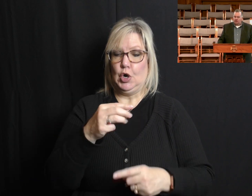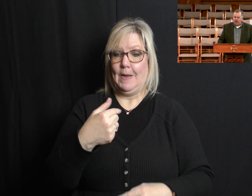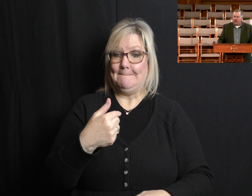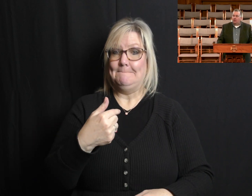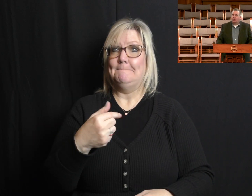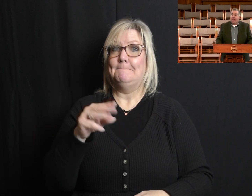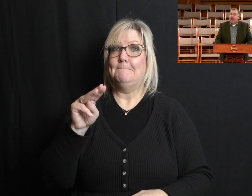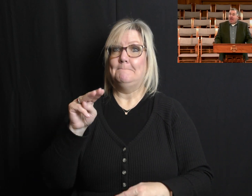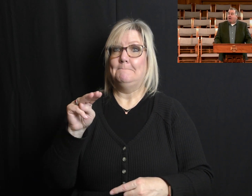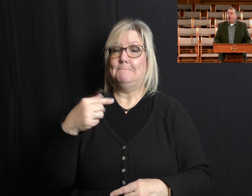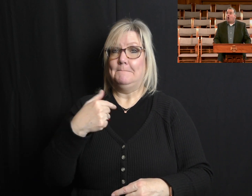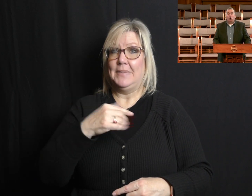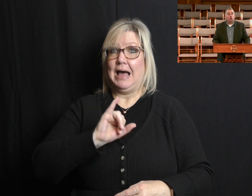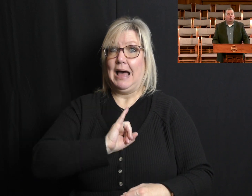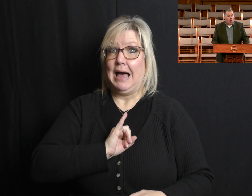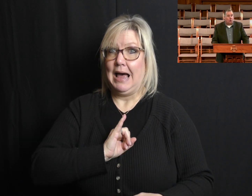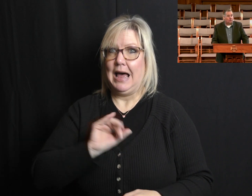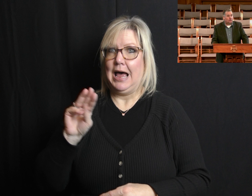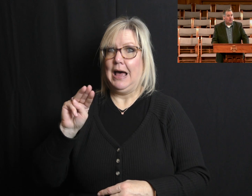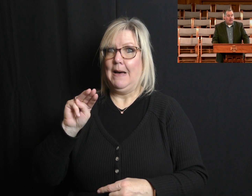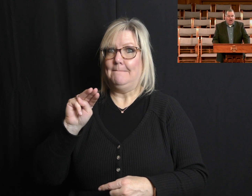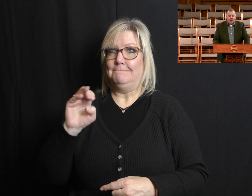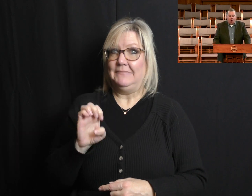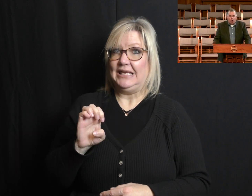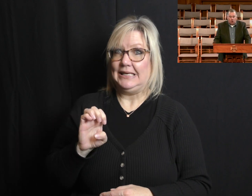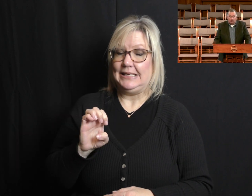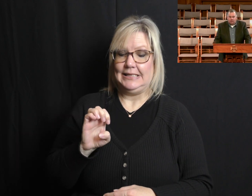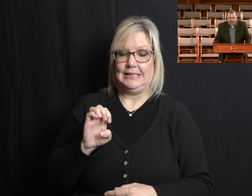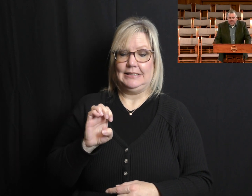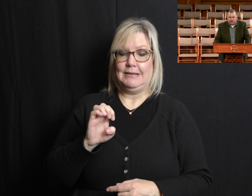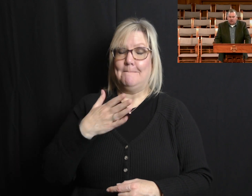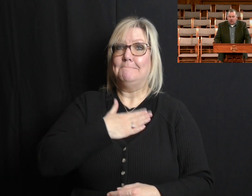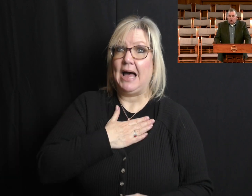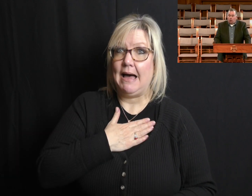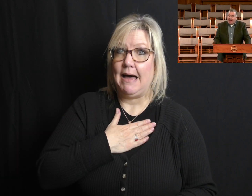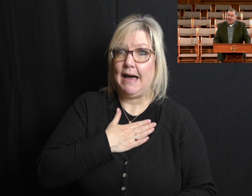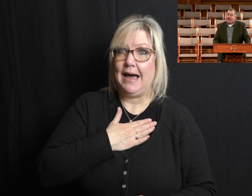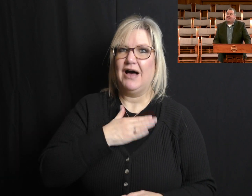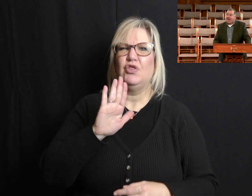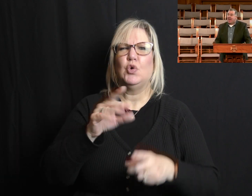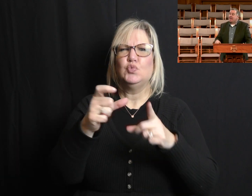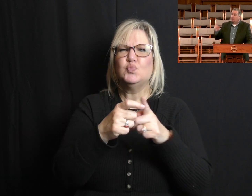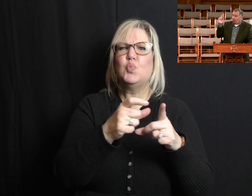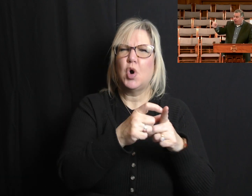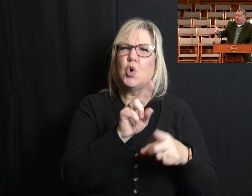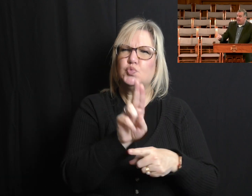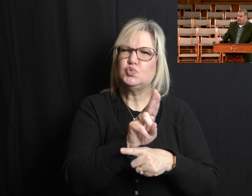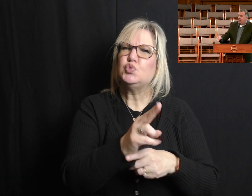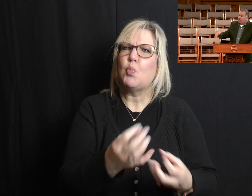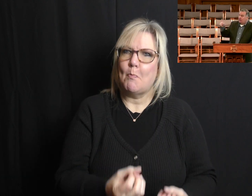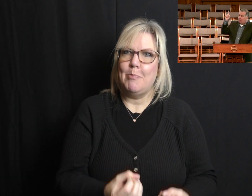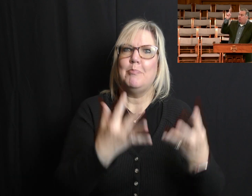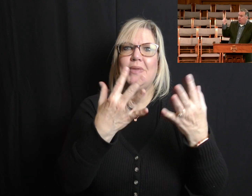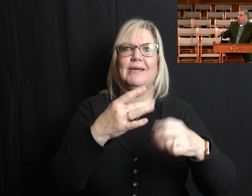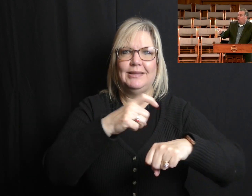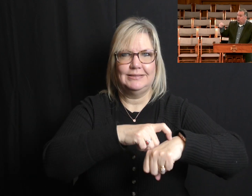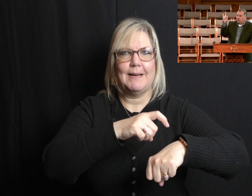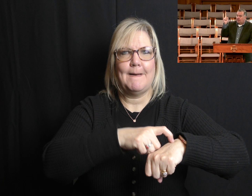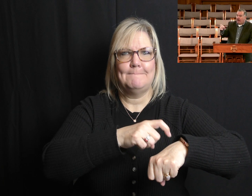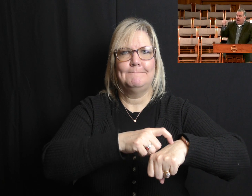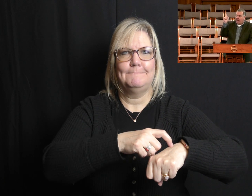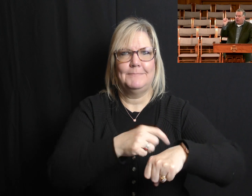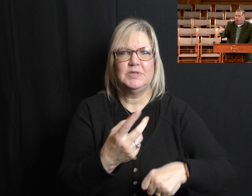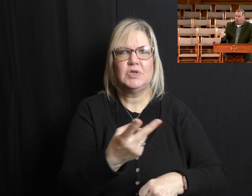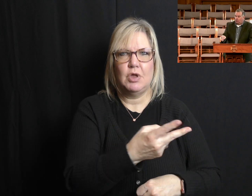on ourselves and our own wants and our own needs, we take praise that belongs